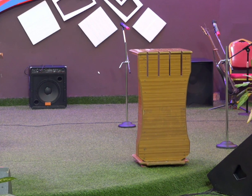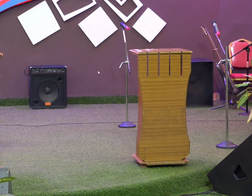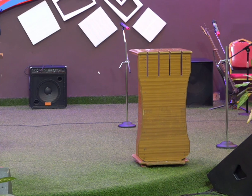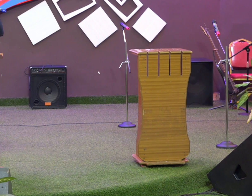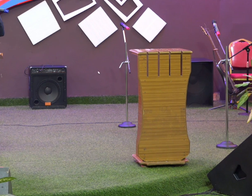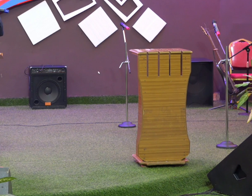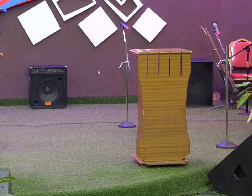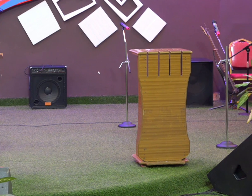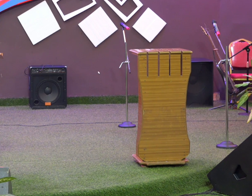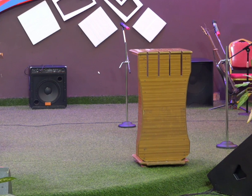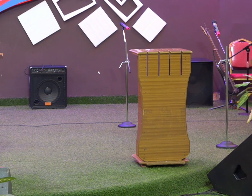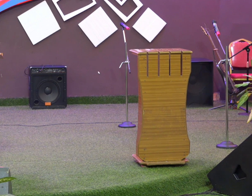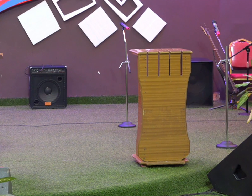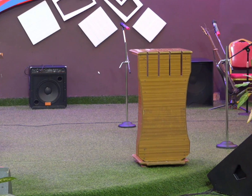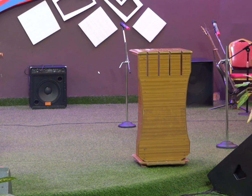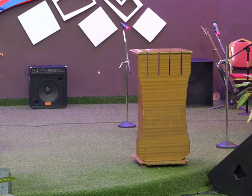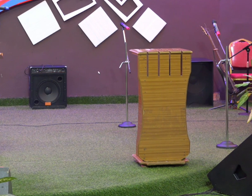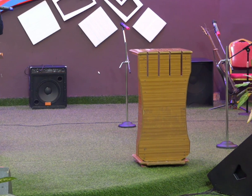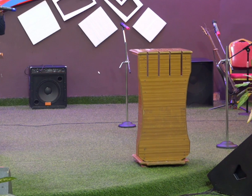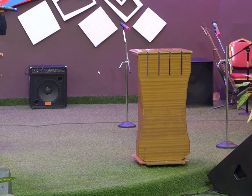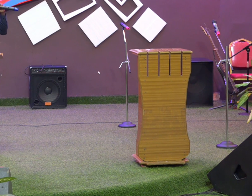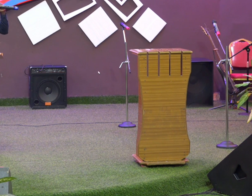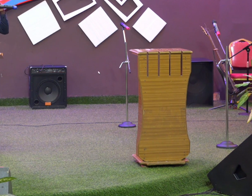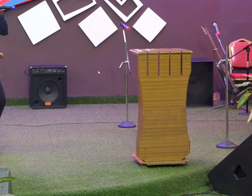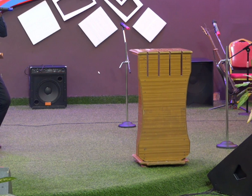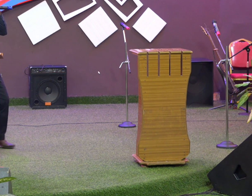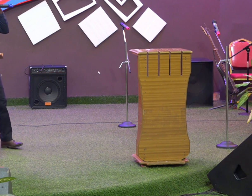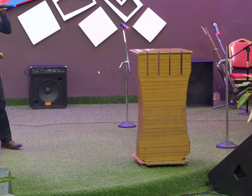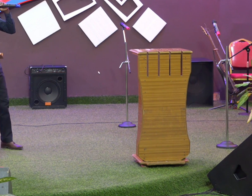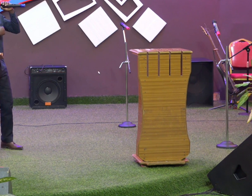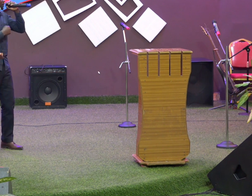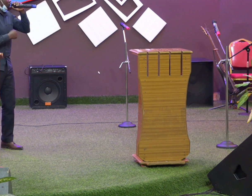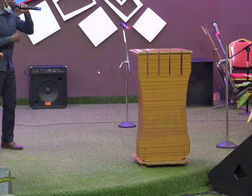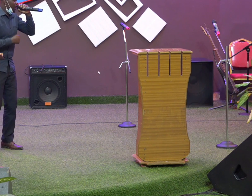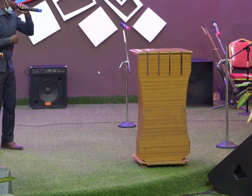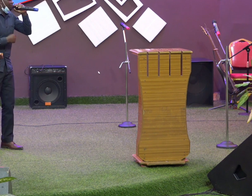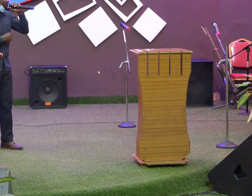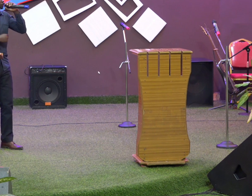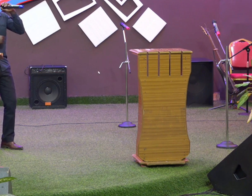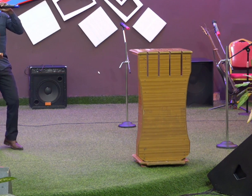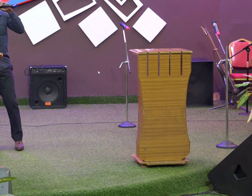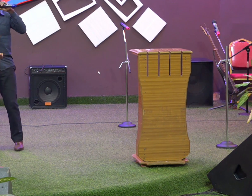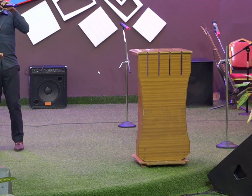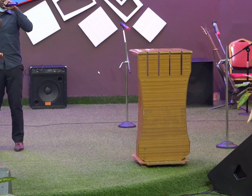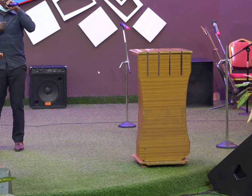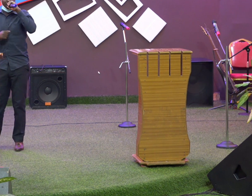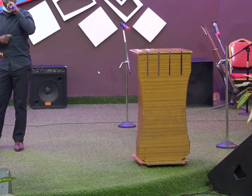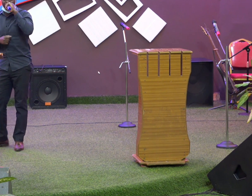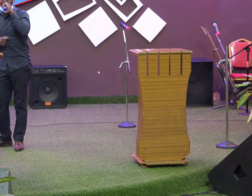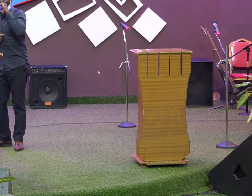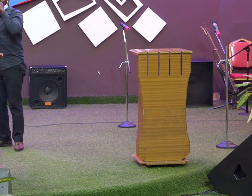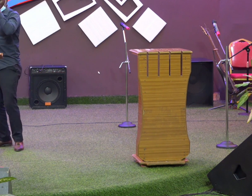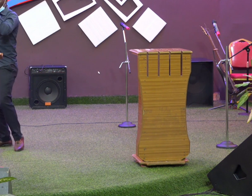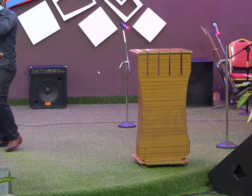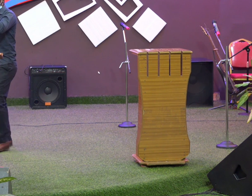spent a lot of time, Heavenly King of Glory, every time separating yourself. You could spend your time, Heavenly King of Glory, climbing